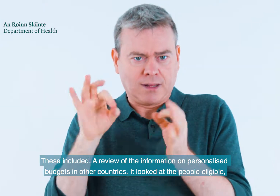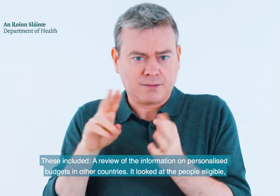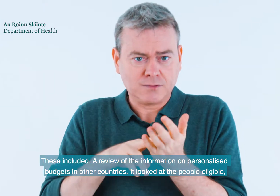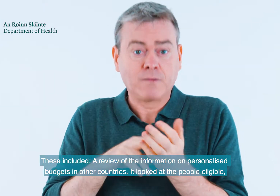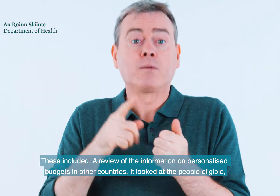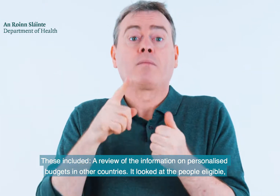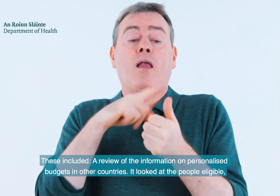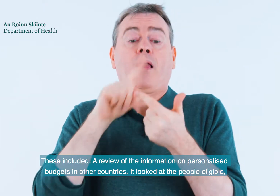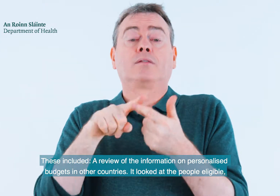eligible,